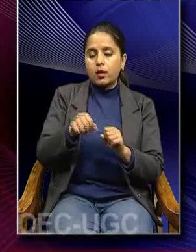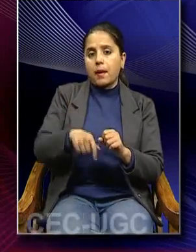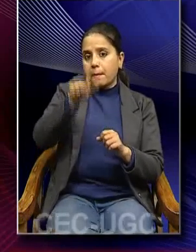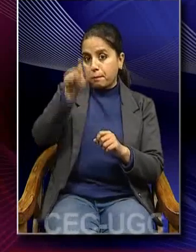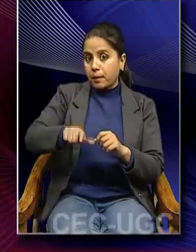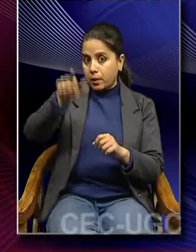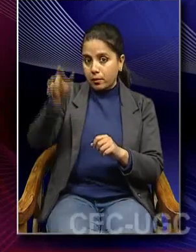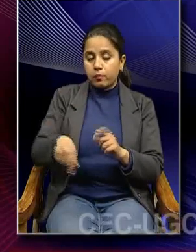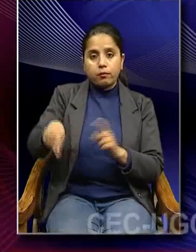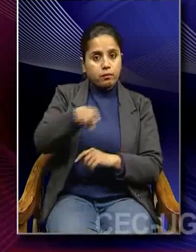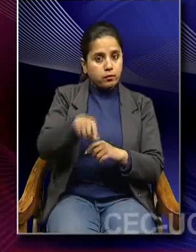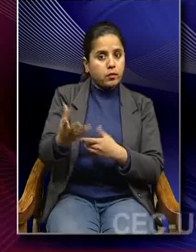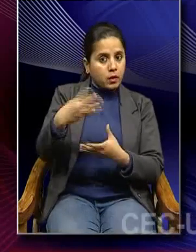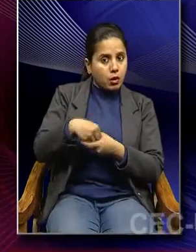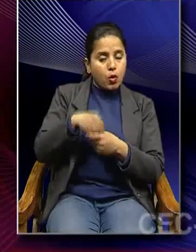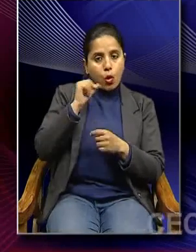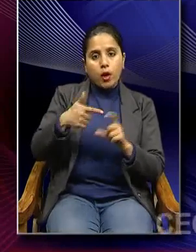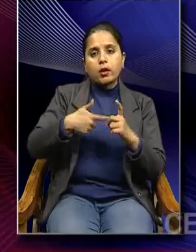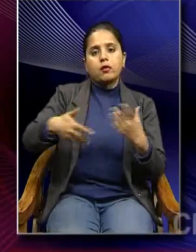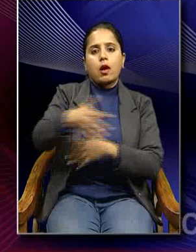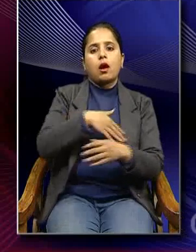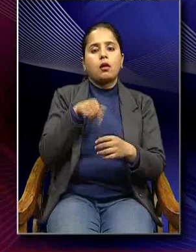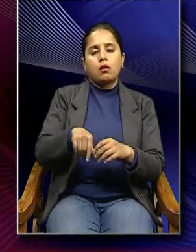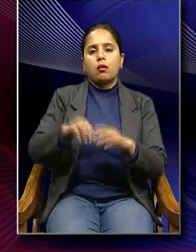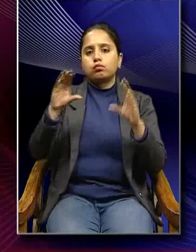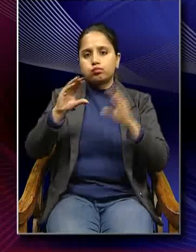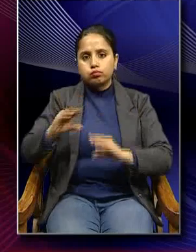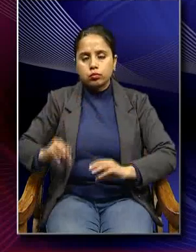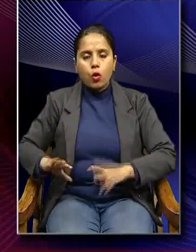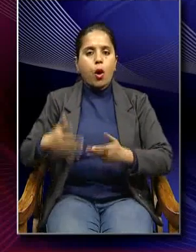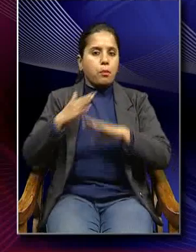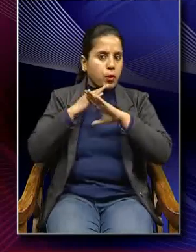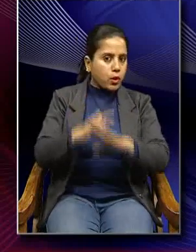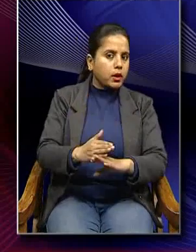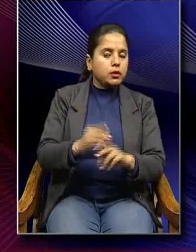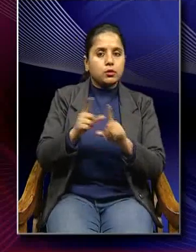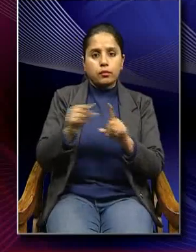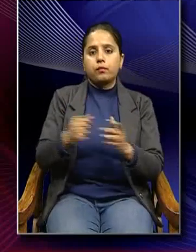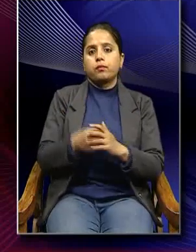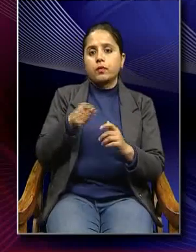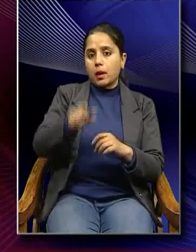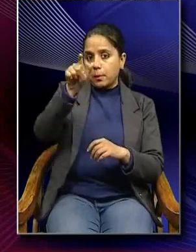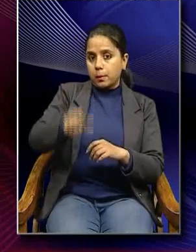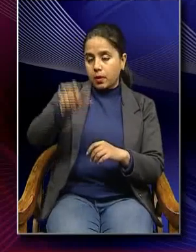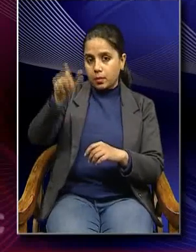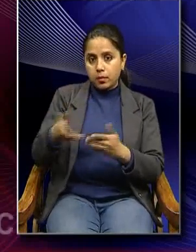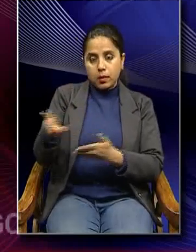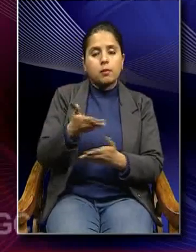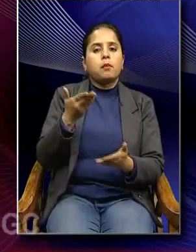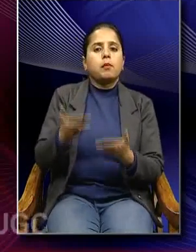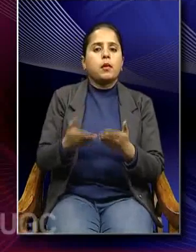individuals place on environmental degradation or protection. These individuals may